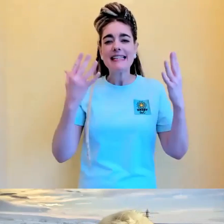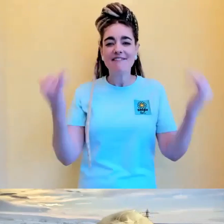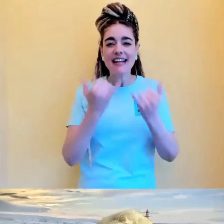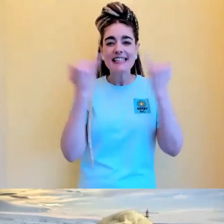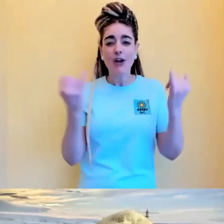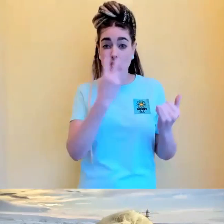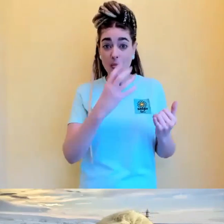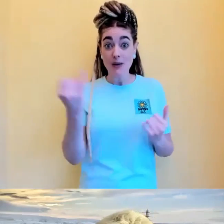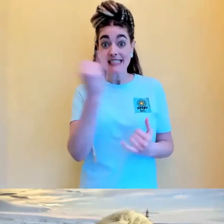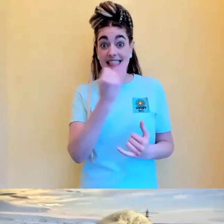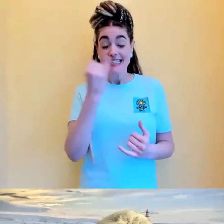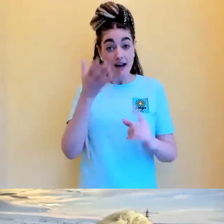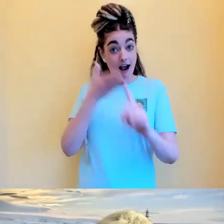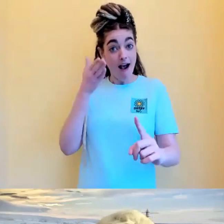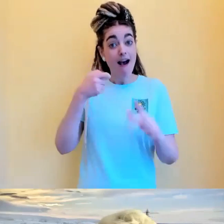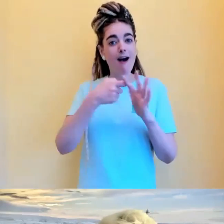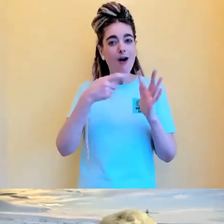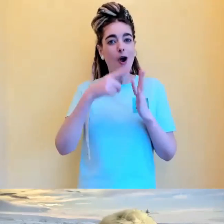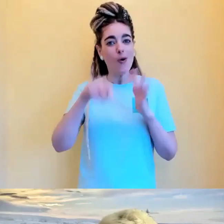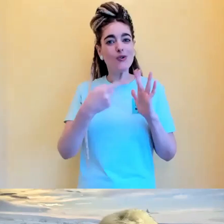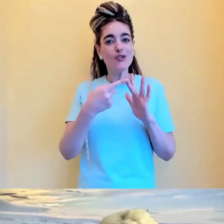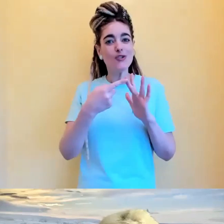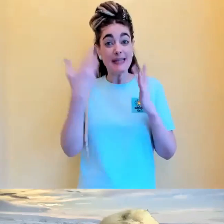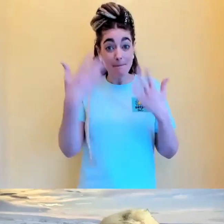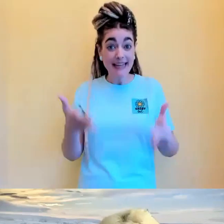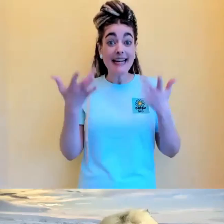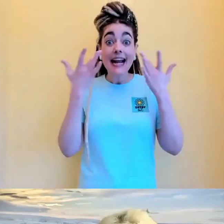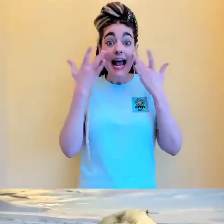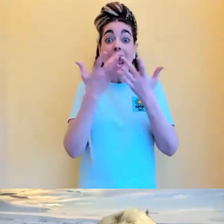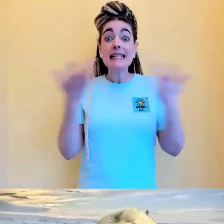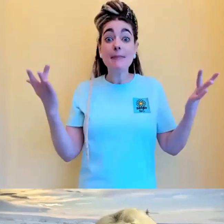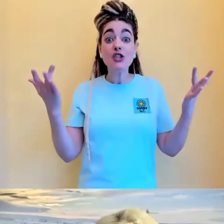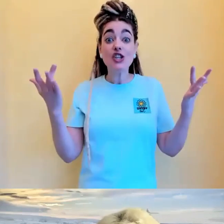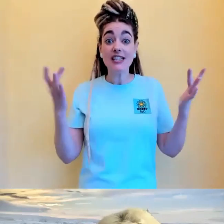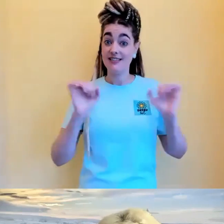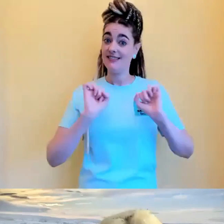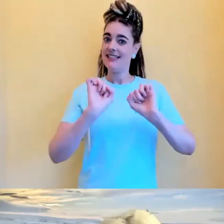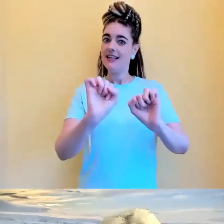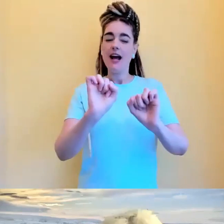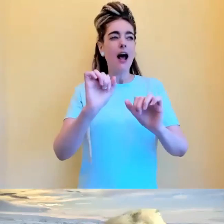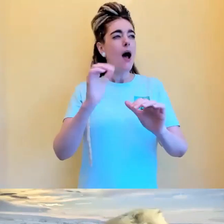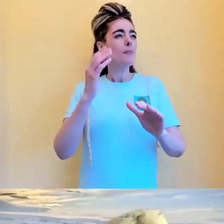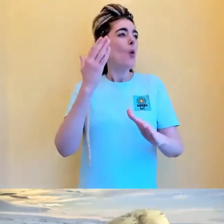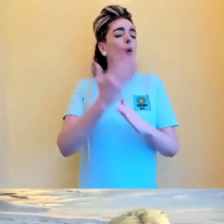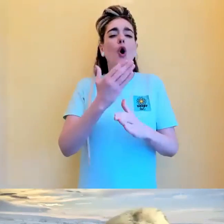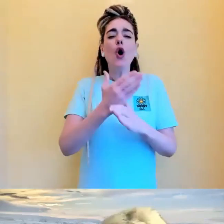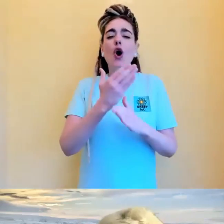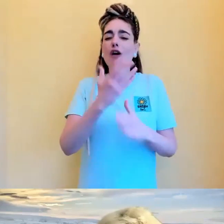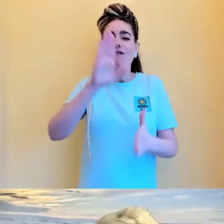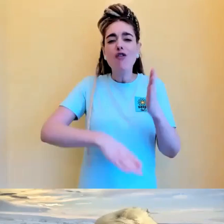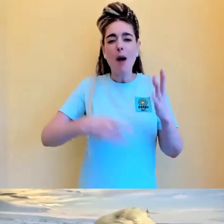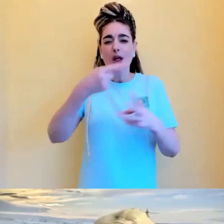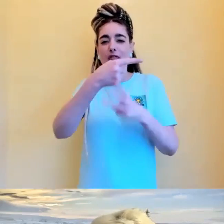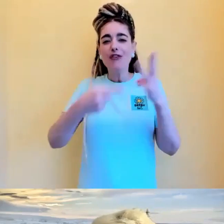was an exhibition of work by 3 outsider artists